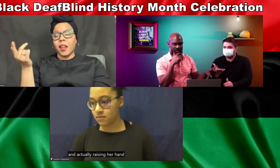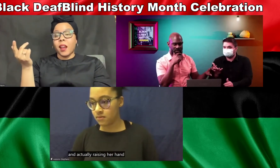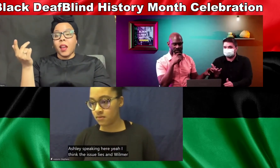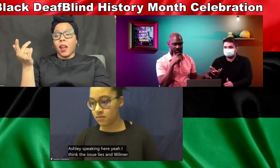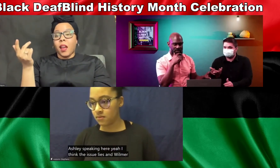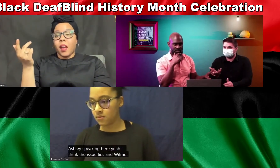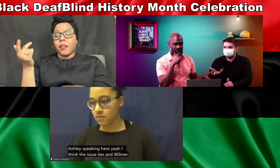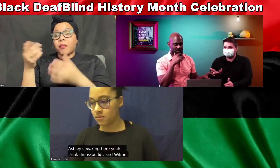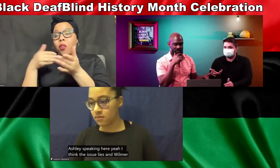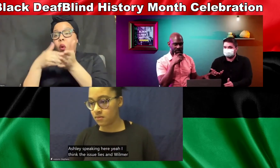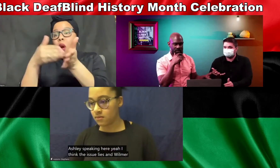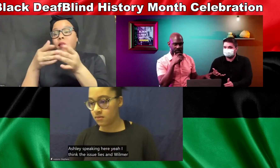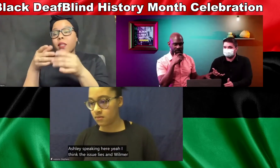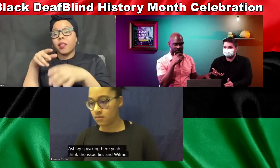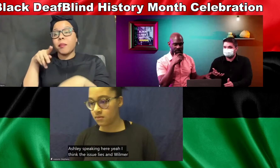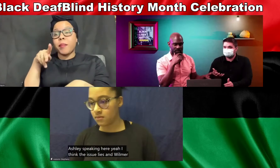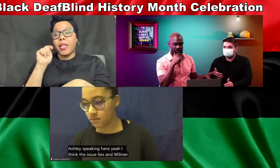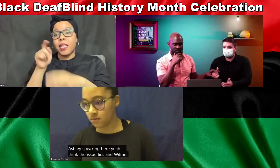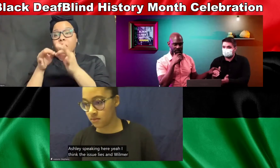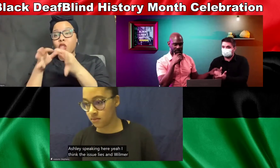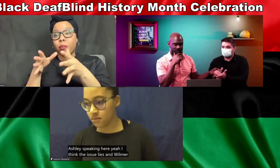protactile interpreters.